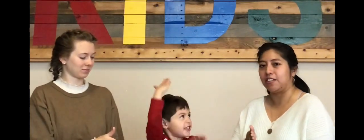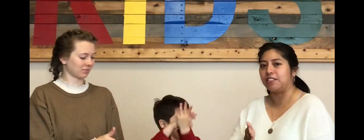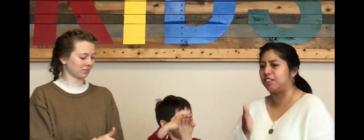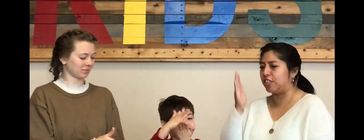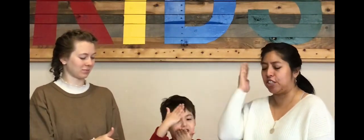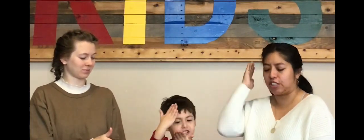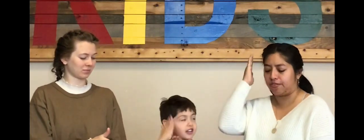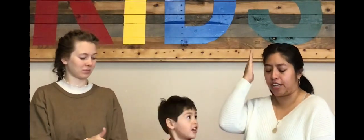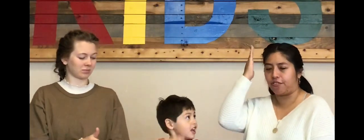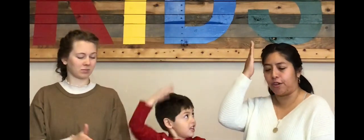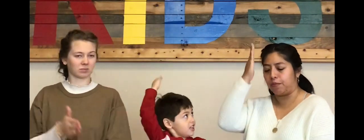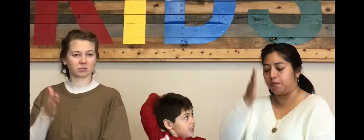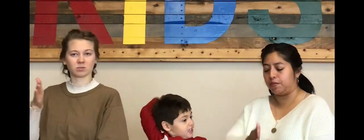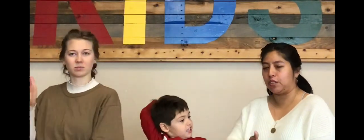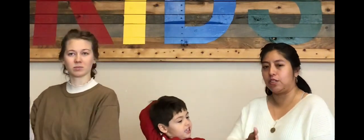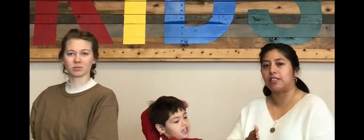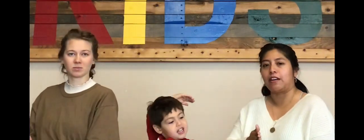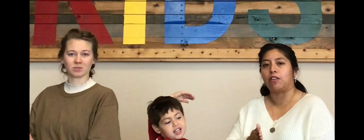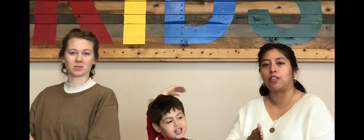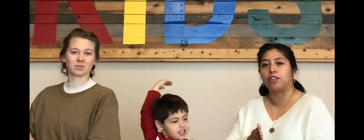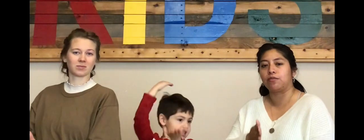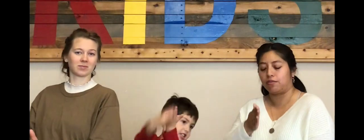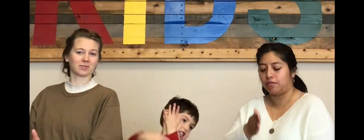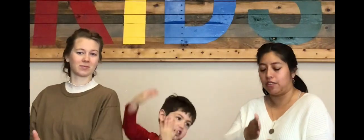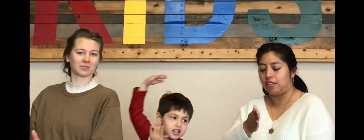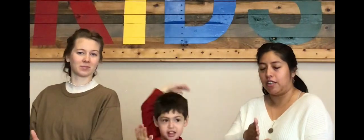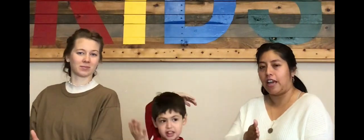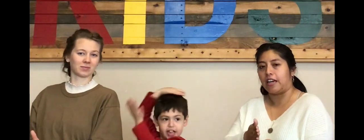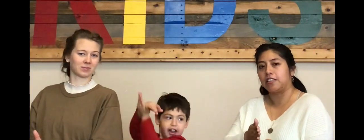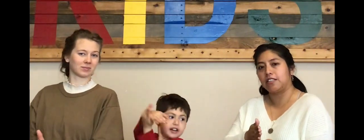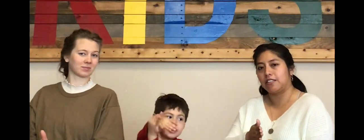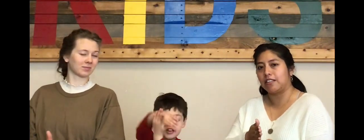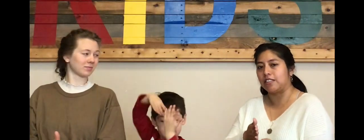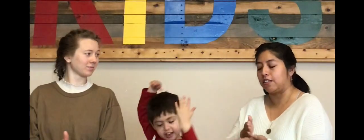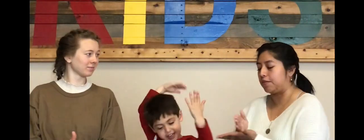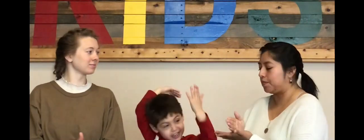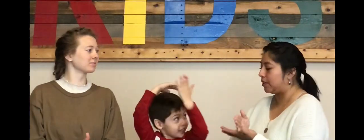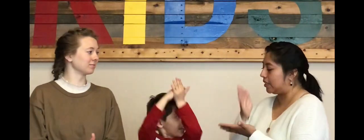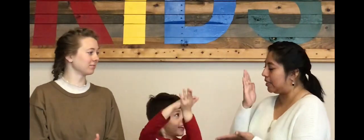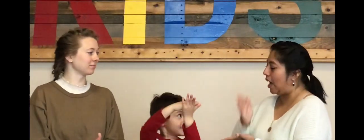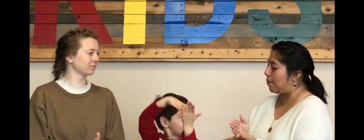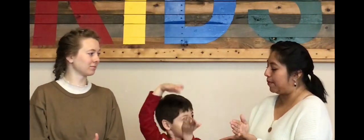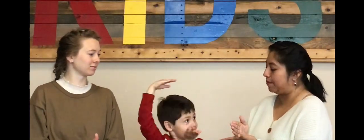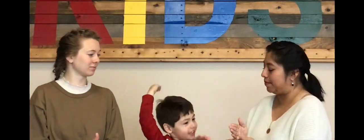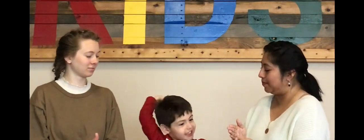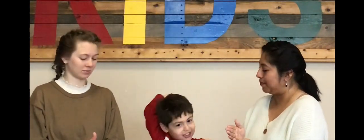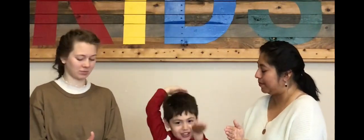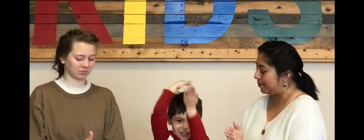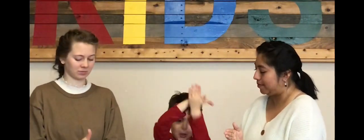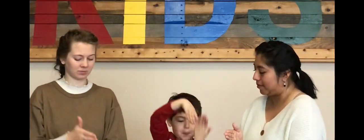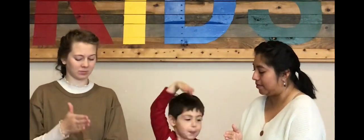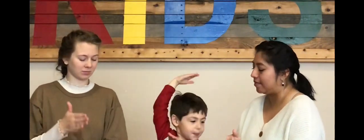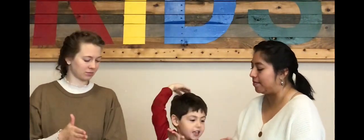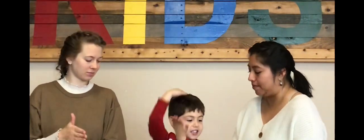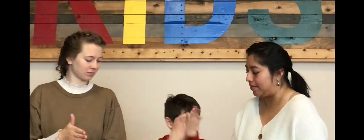Alto. So it's just a very firm down on your hand. Stop. Stop.